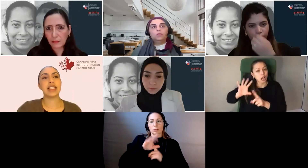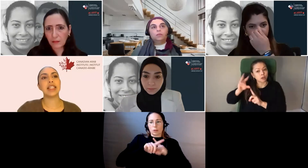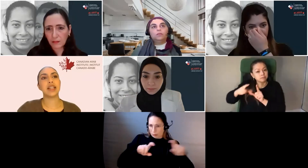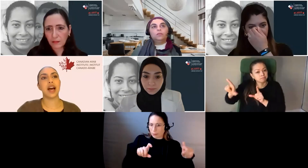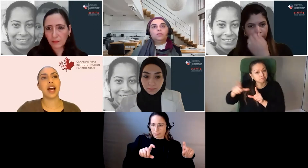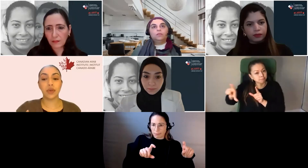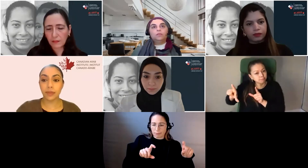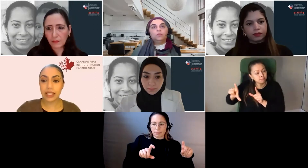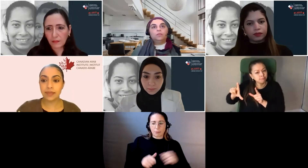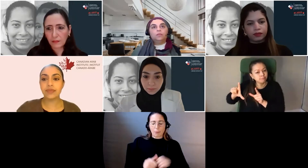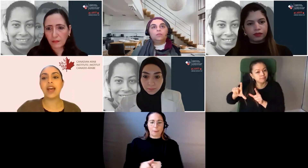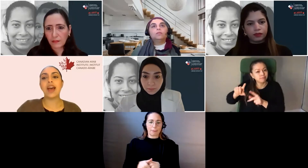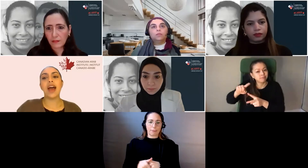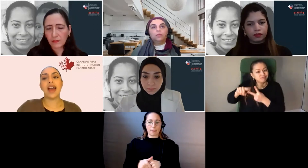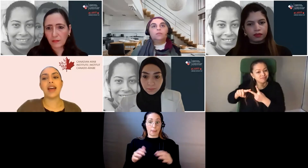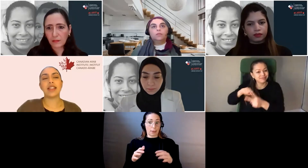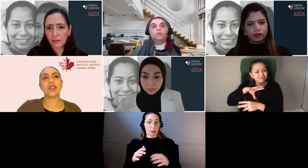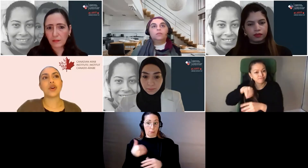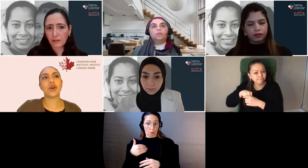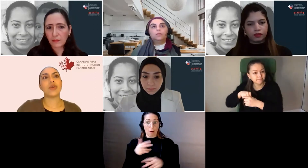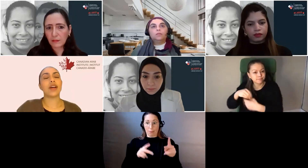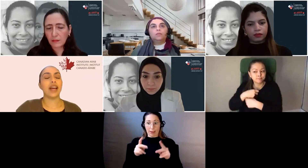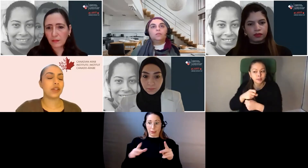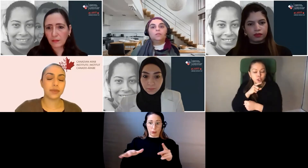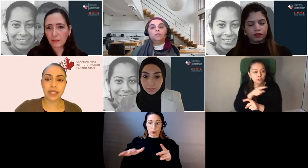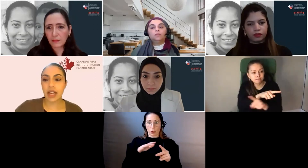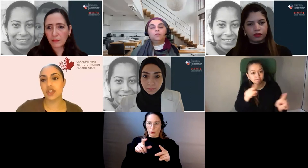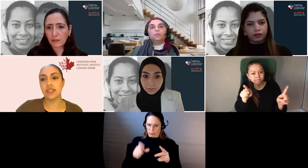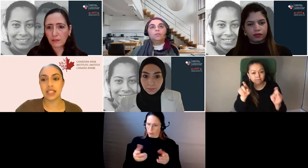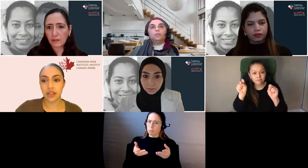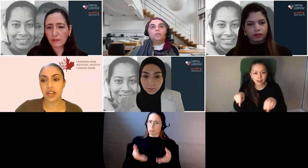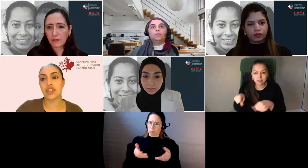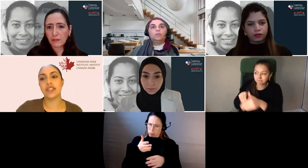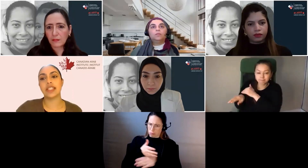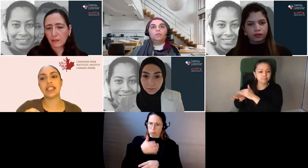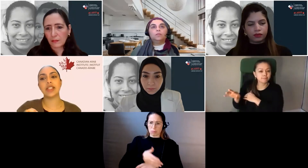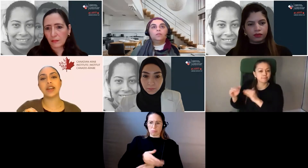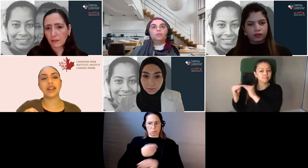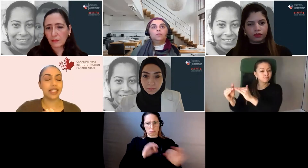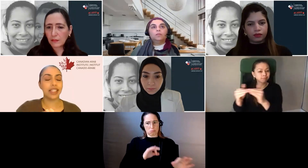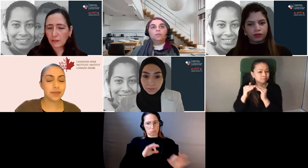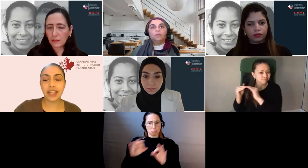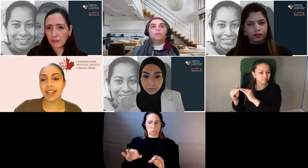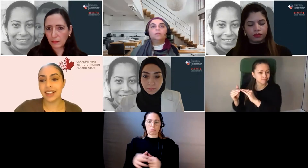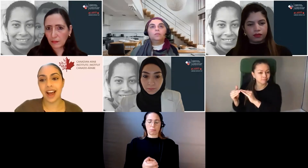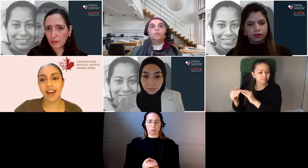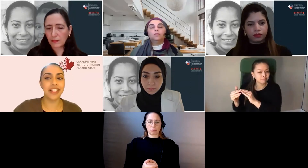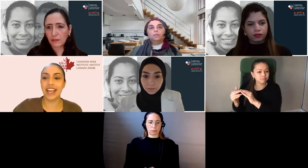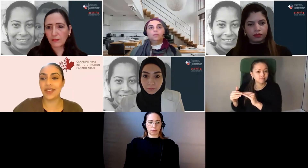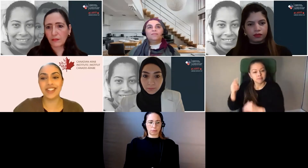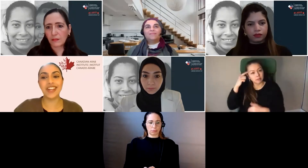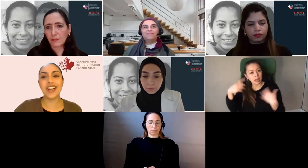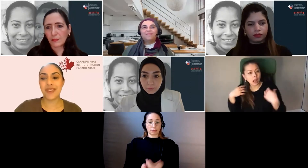access it equitably. And so that includes mental health services, healthcare services need to be in